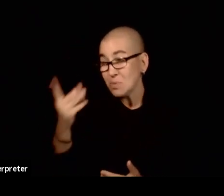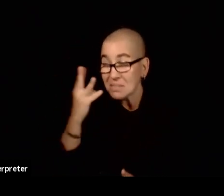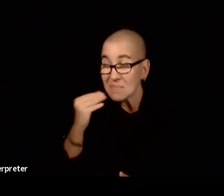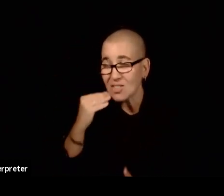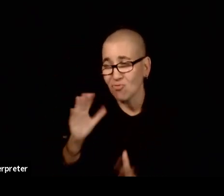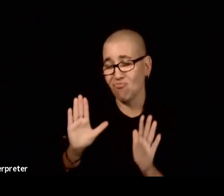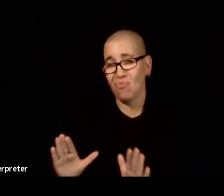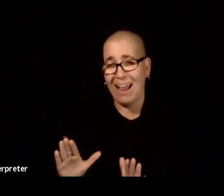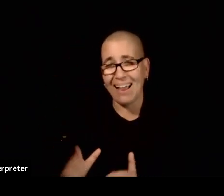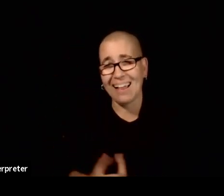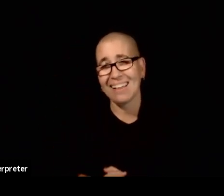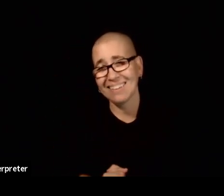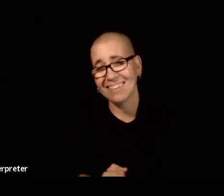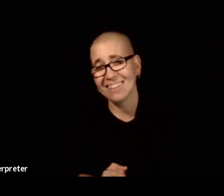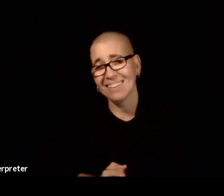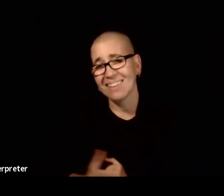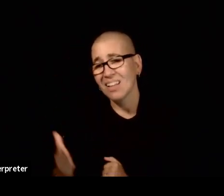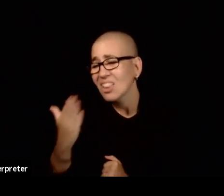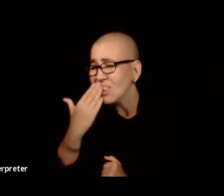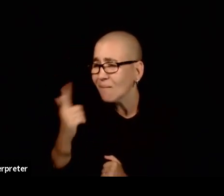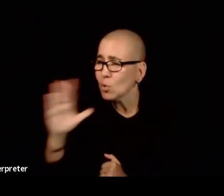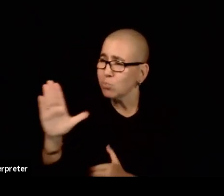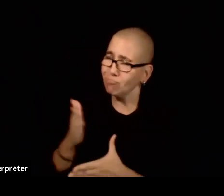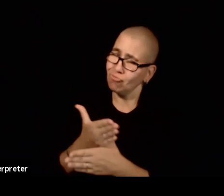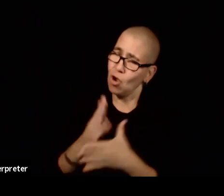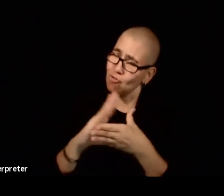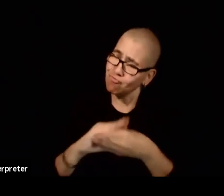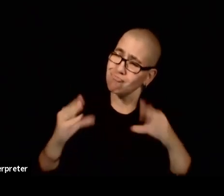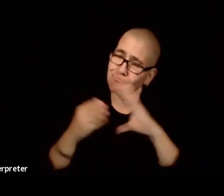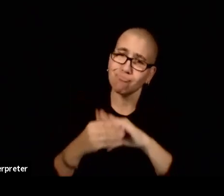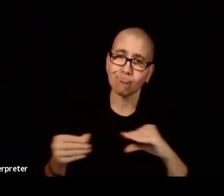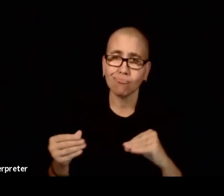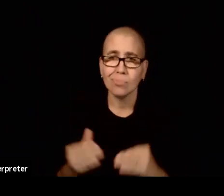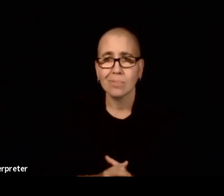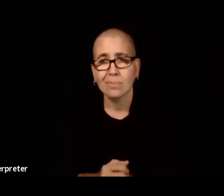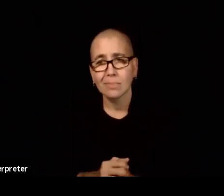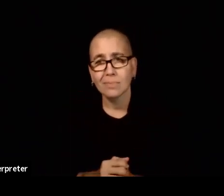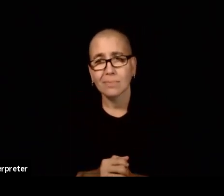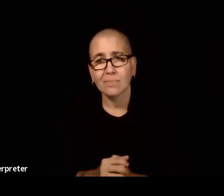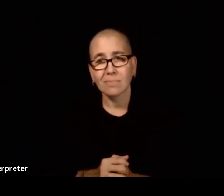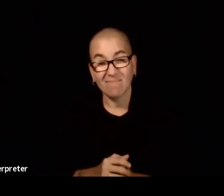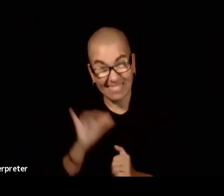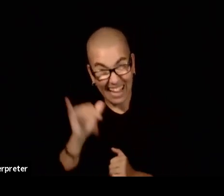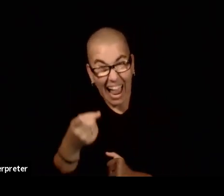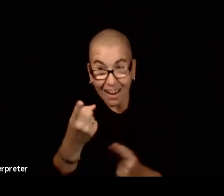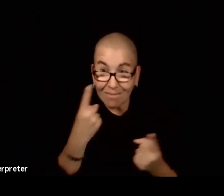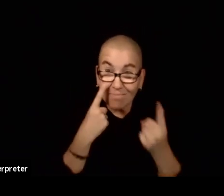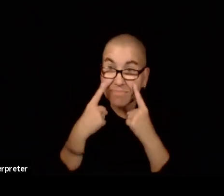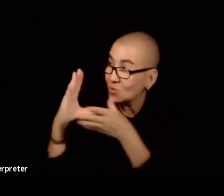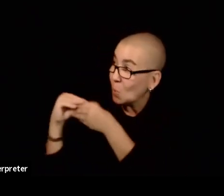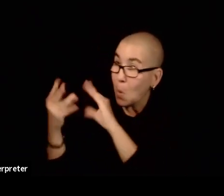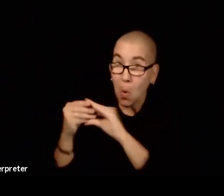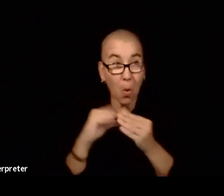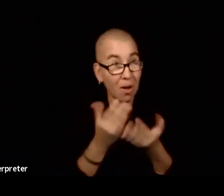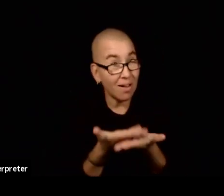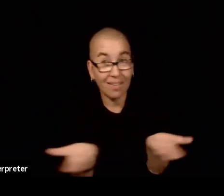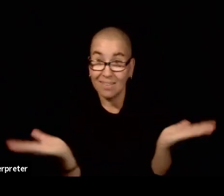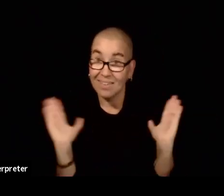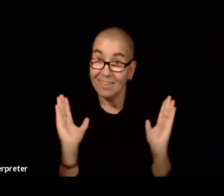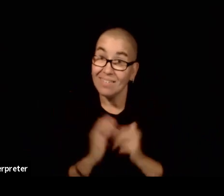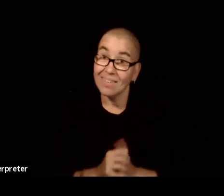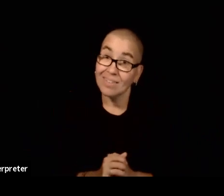Brendan. With that, I appreciate that we had a lot of guests with us today, but really